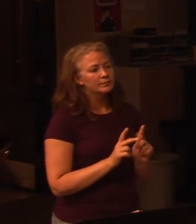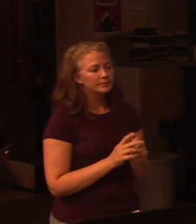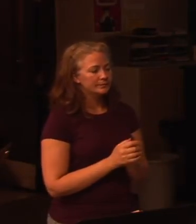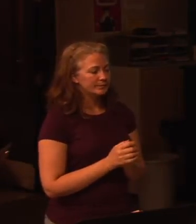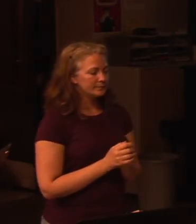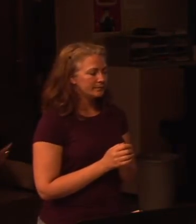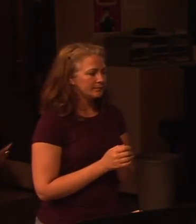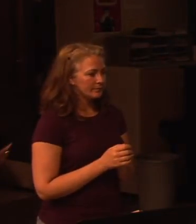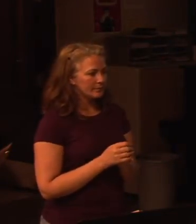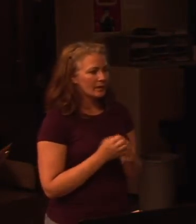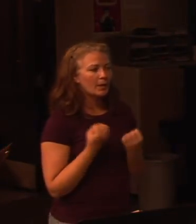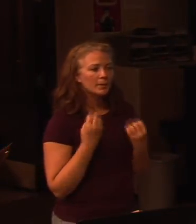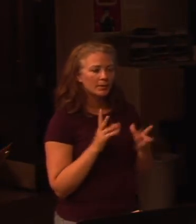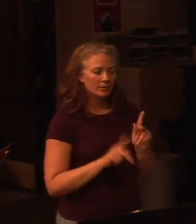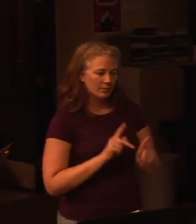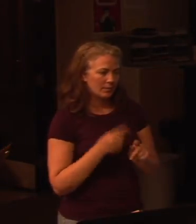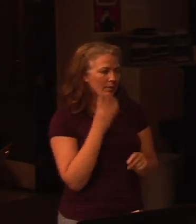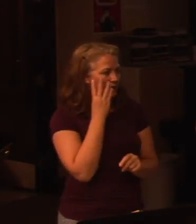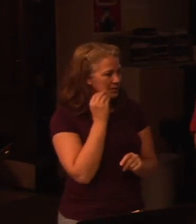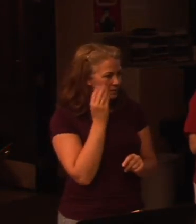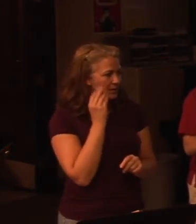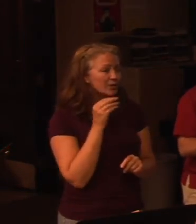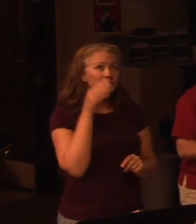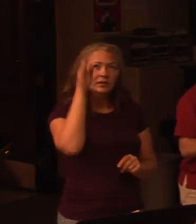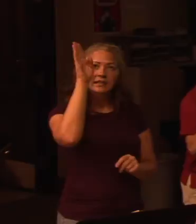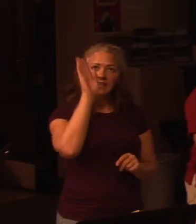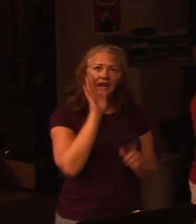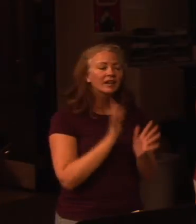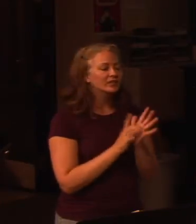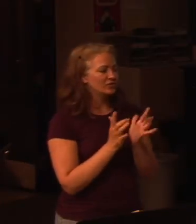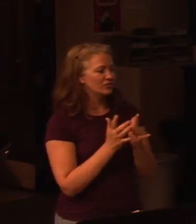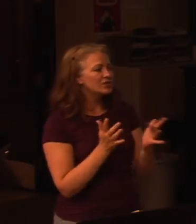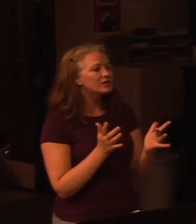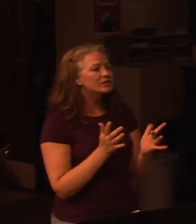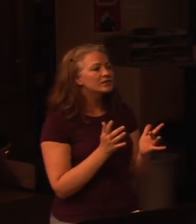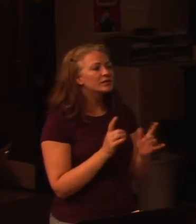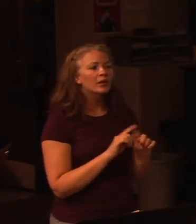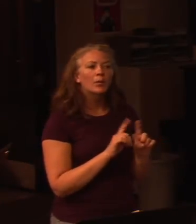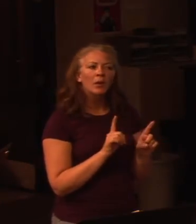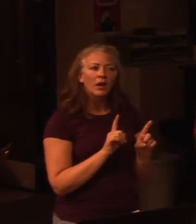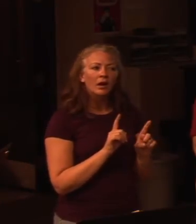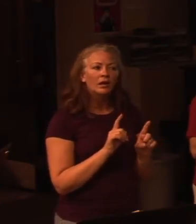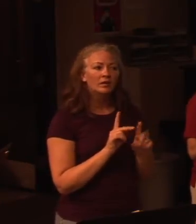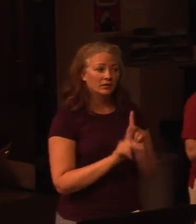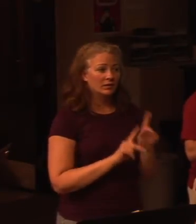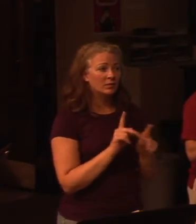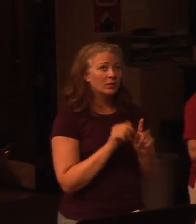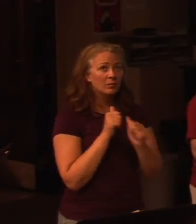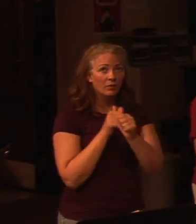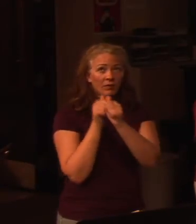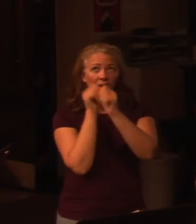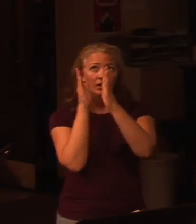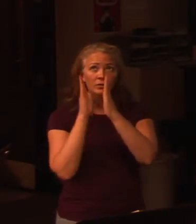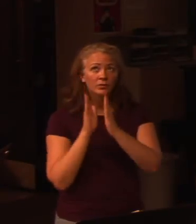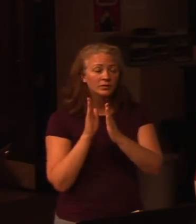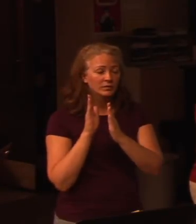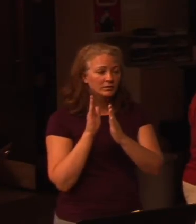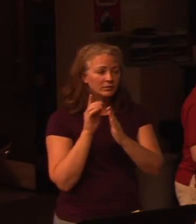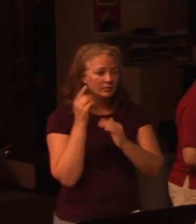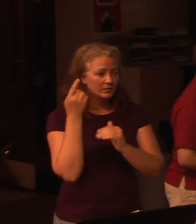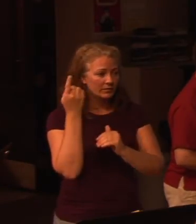experience of, you know what, God and Jesus, I really resonate with him, but those people who are following him, they scare me. All